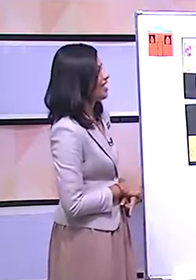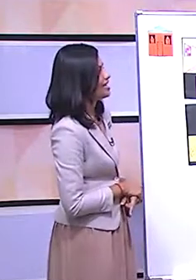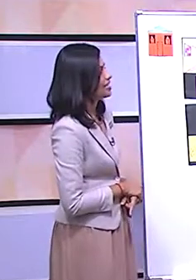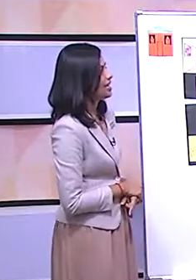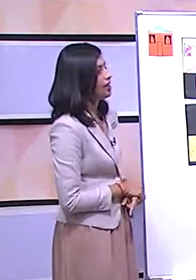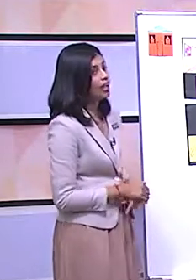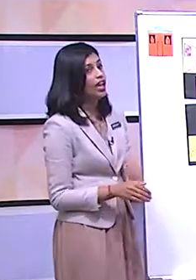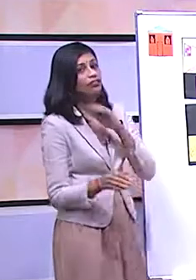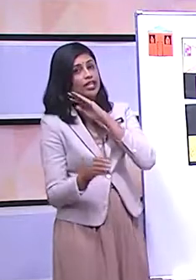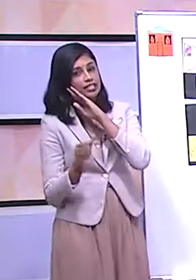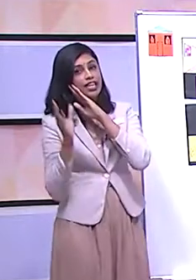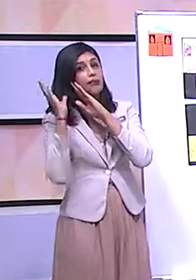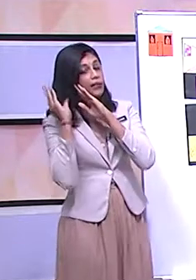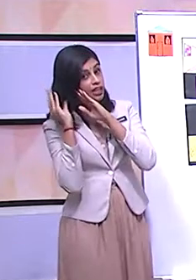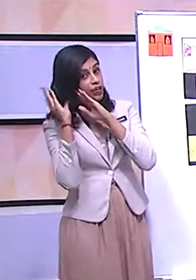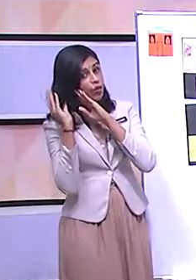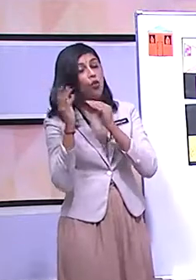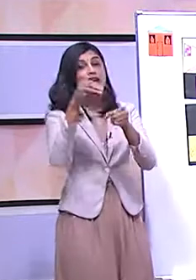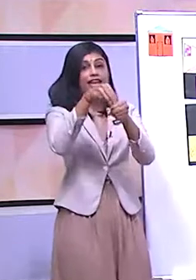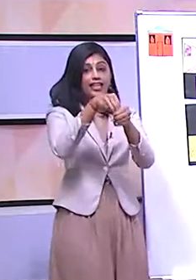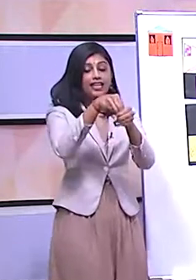Yes. Okay. You can see a pillow in the